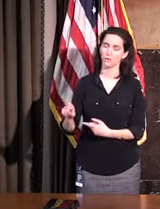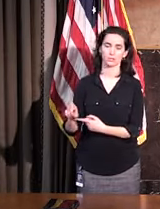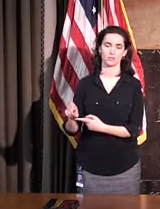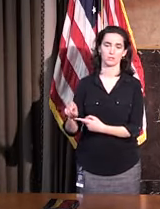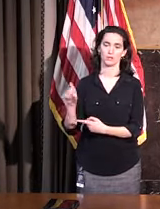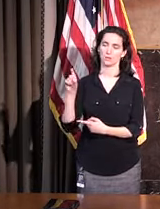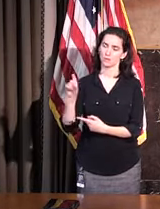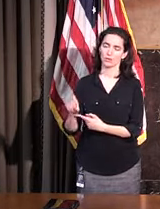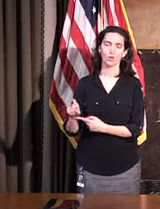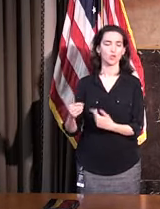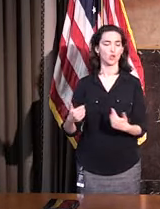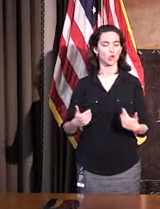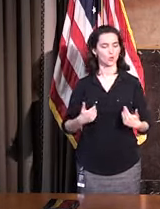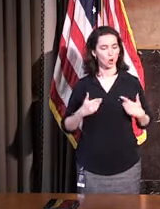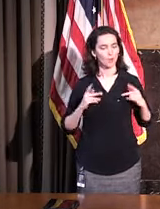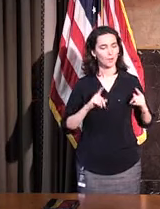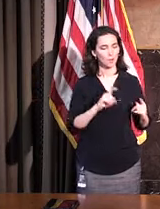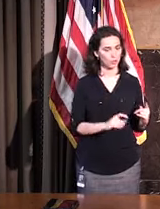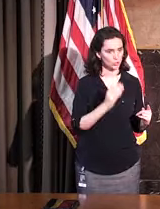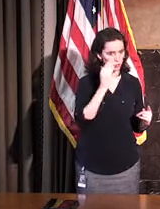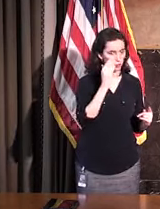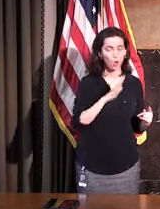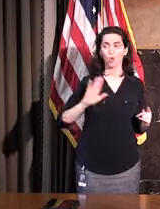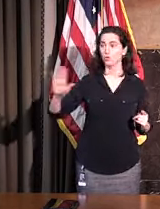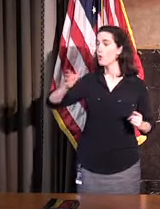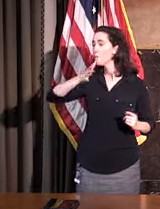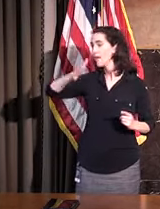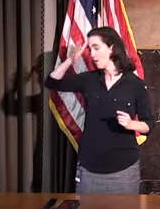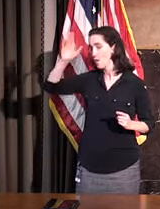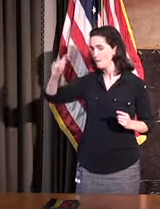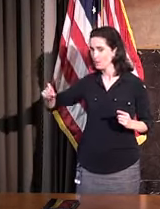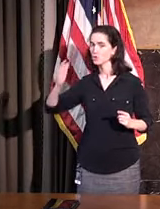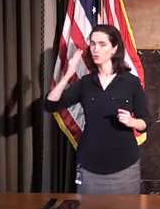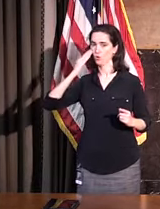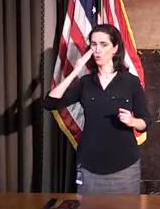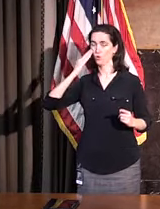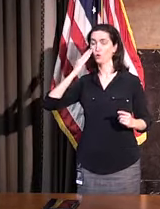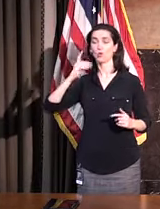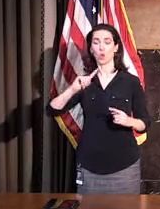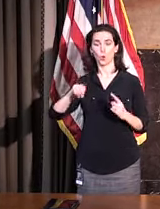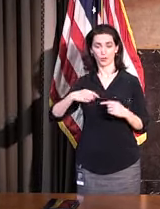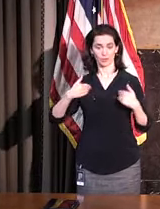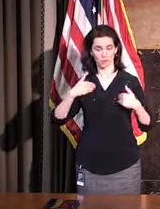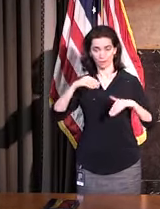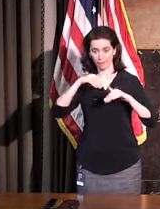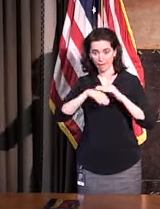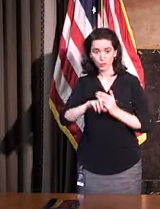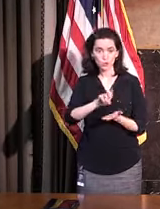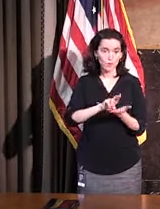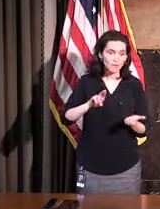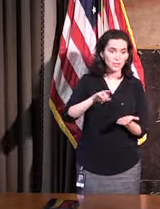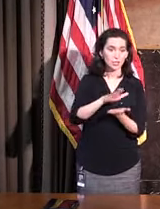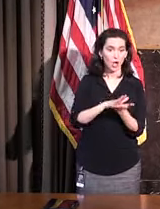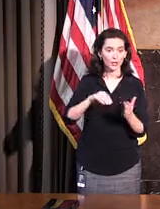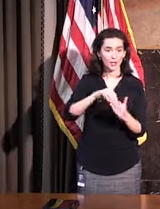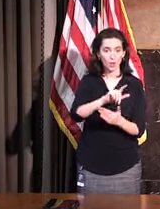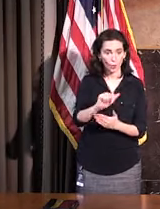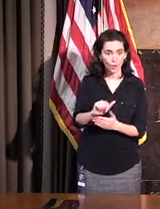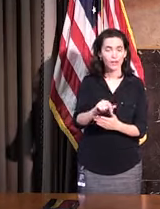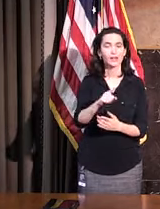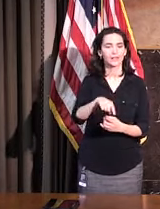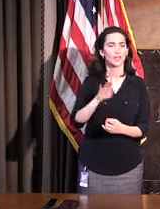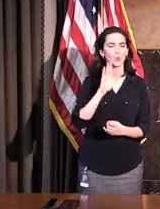people know and that their parents know that when they attend a university or a college here in Louisiana, they're going to be